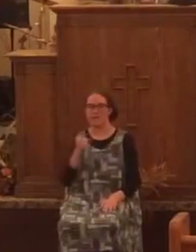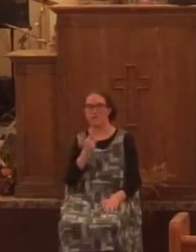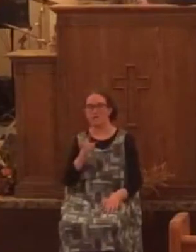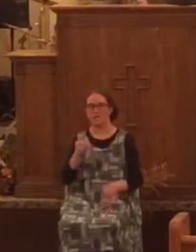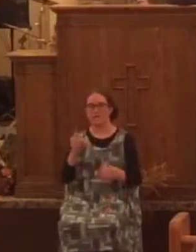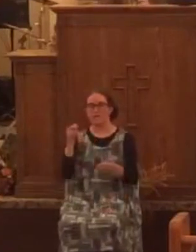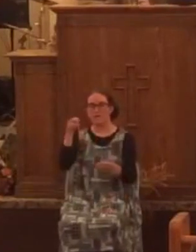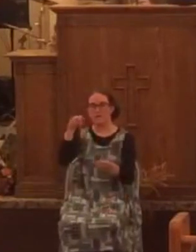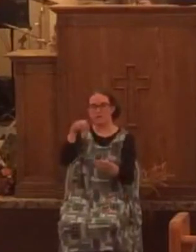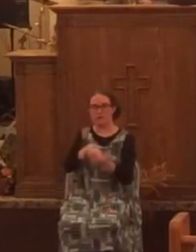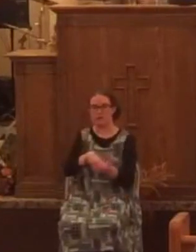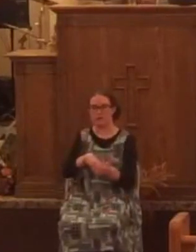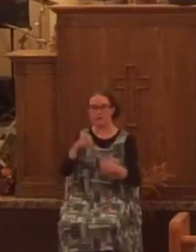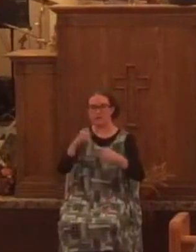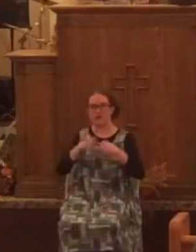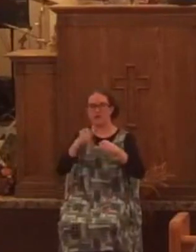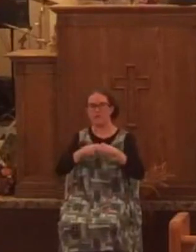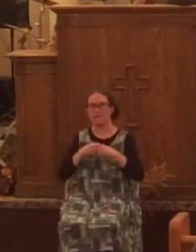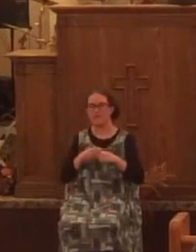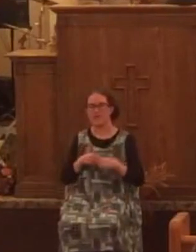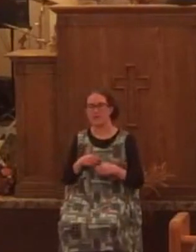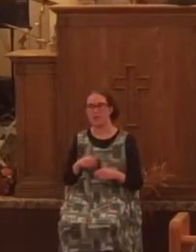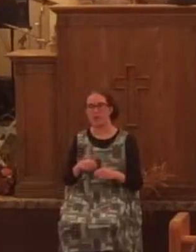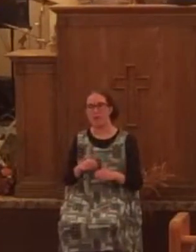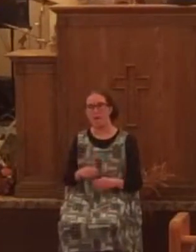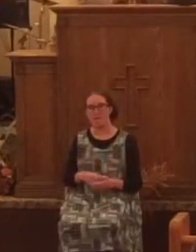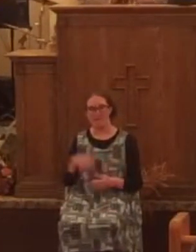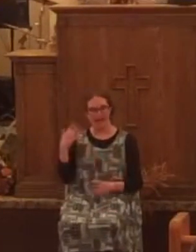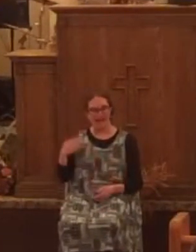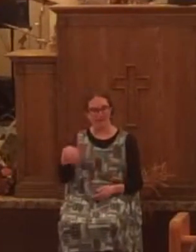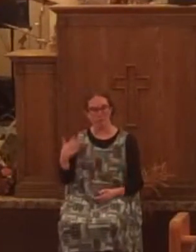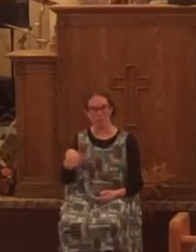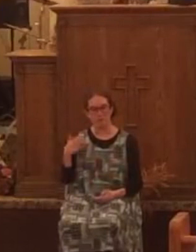he set my feet on solid ground.